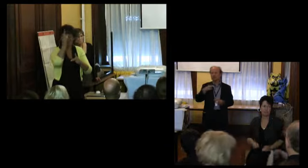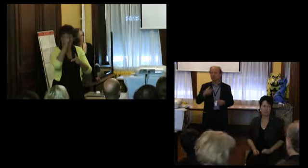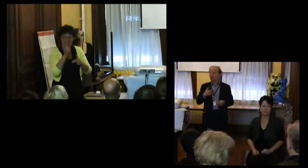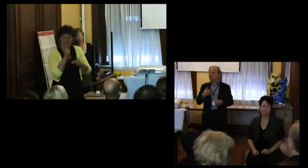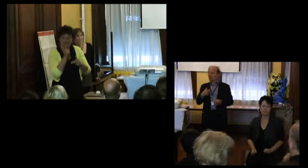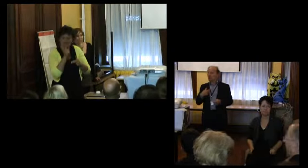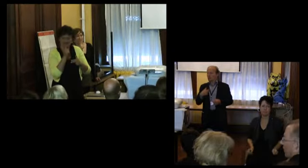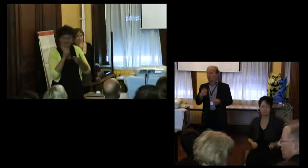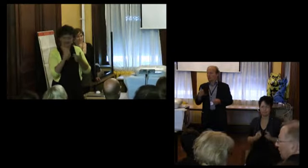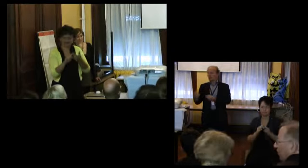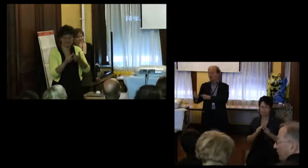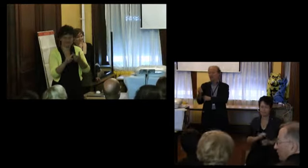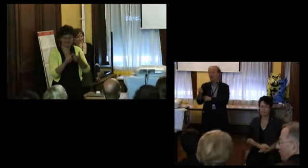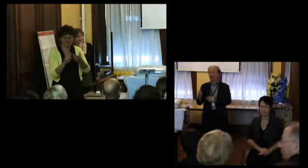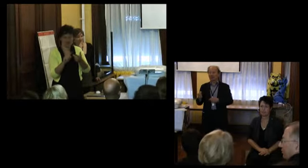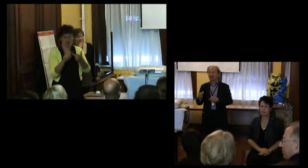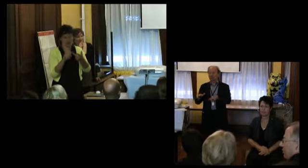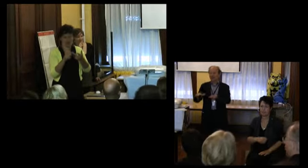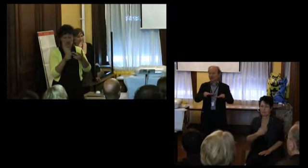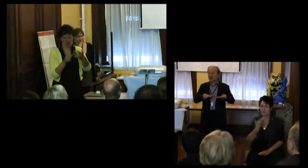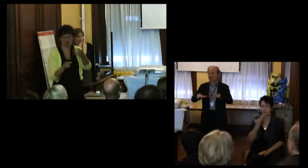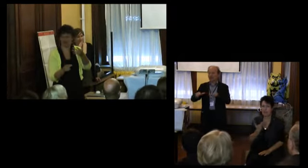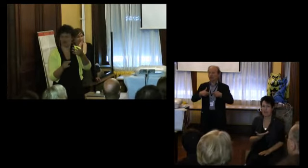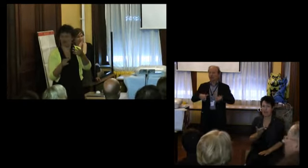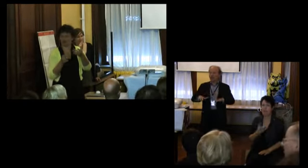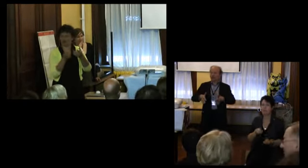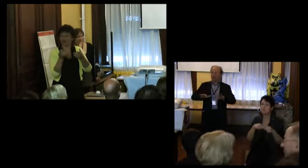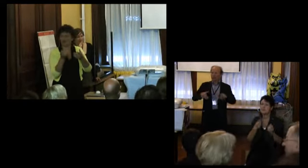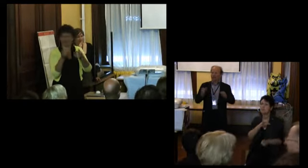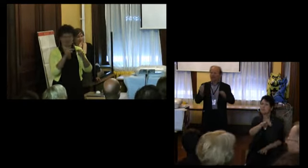And since we have different places with different video guides.